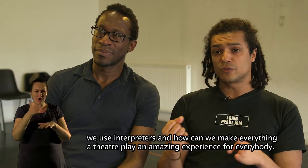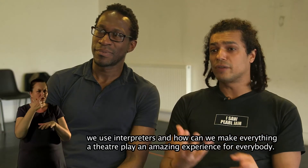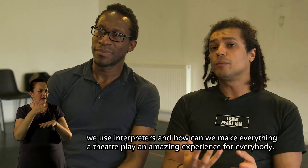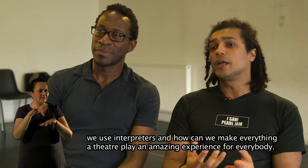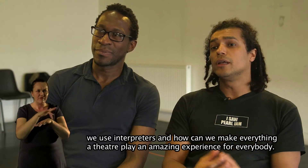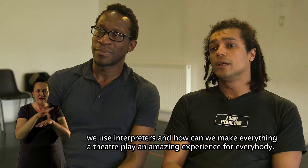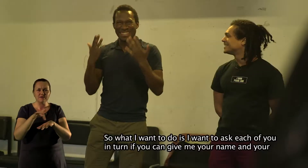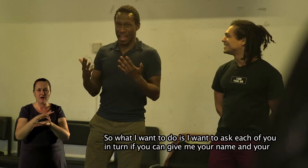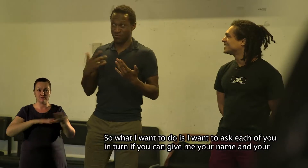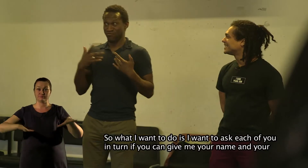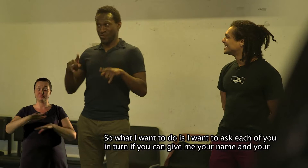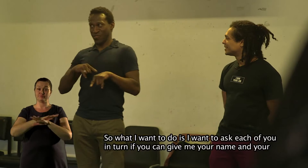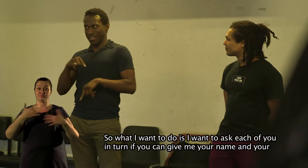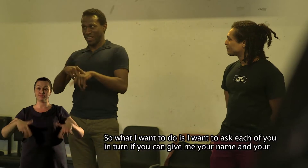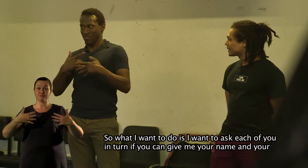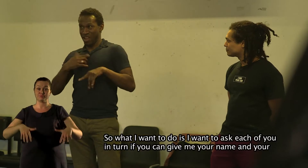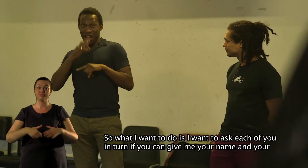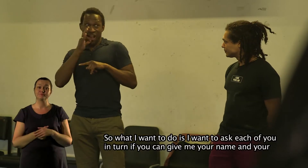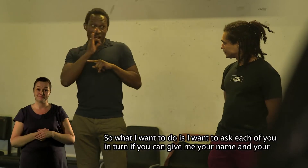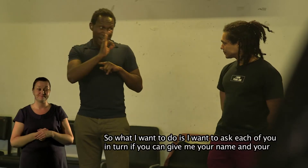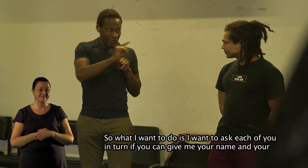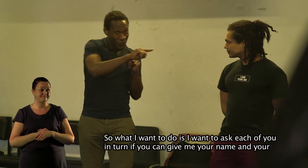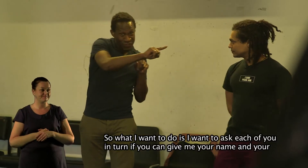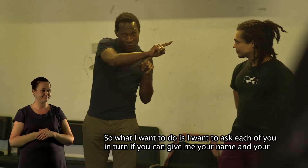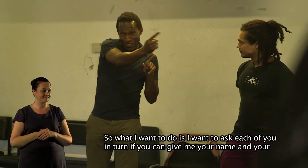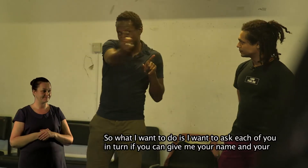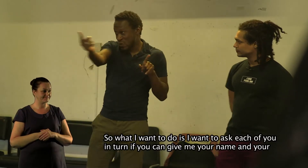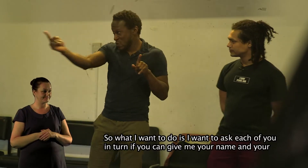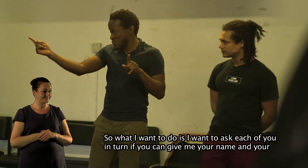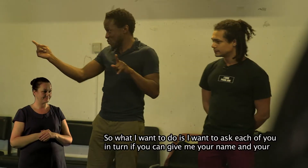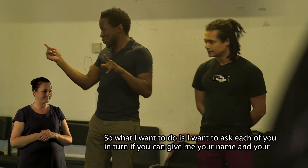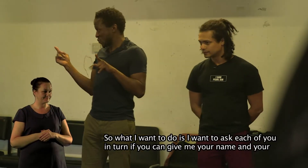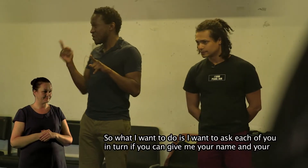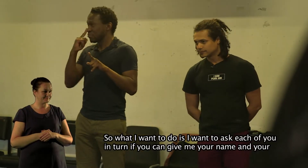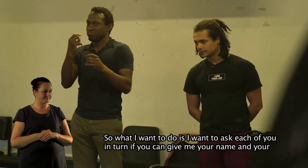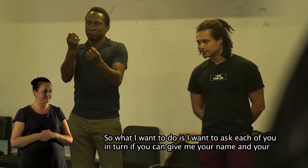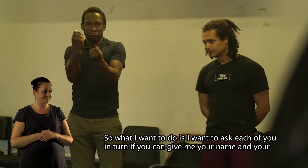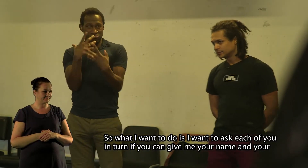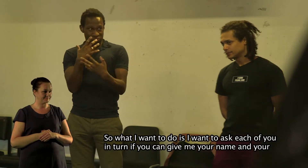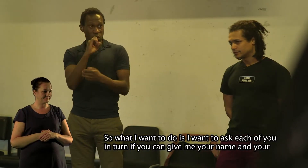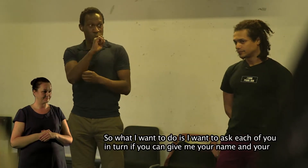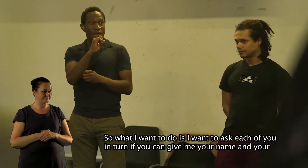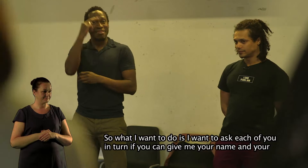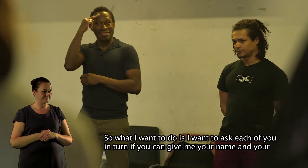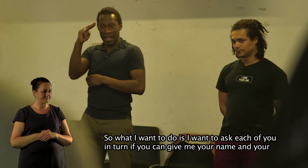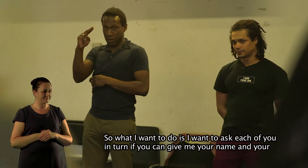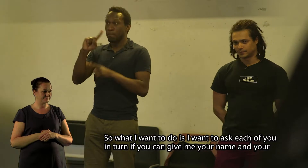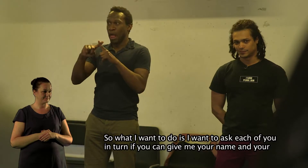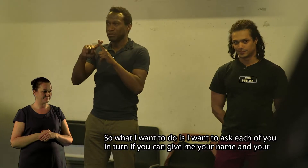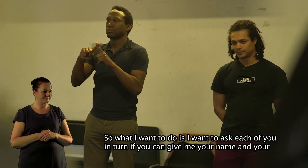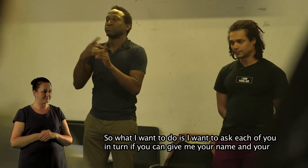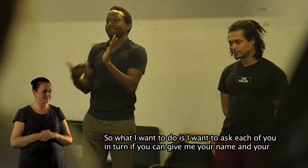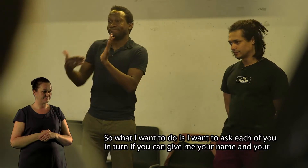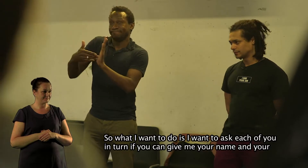experience for everybody. So what I want to do is I want to ask each of you in turn if you can give me